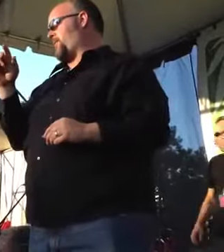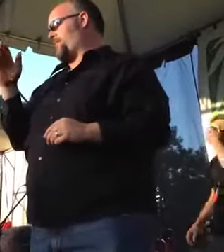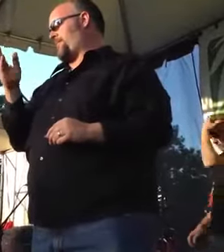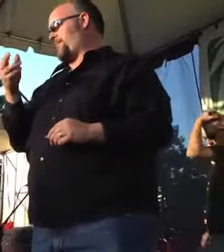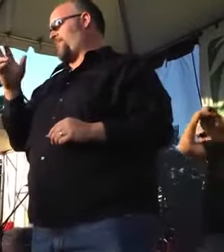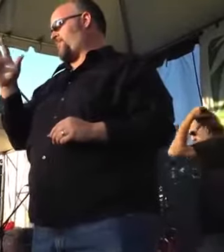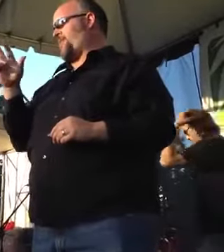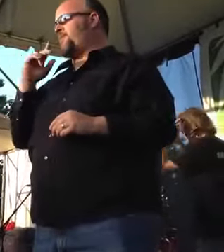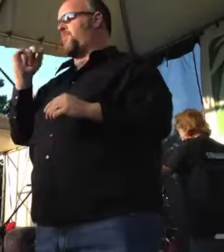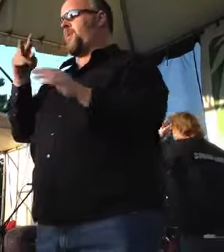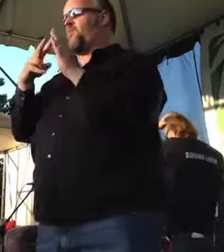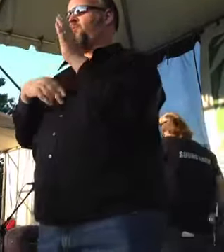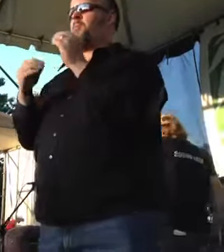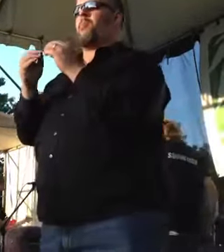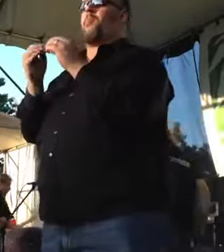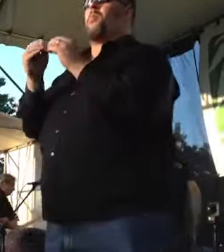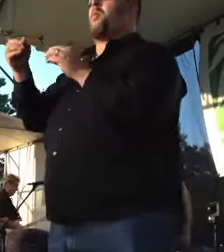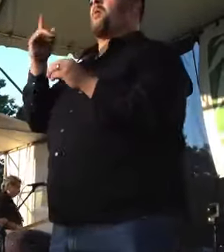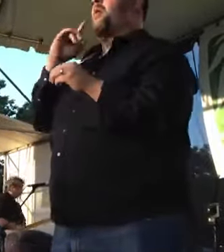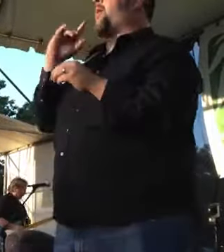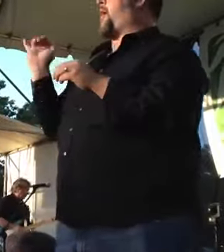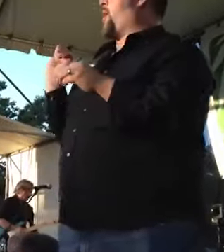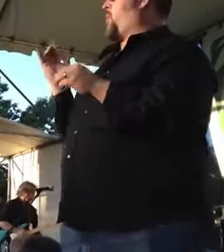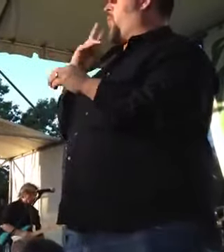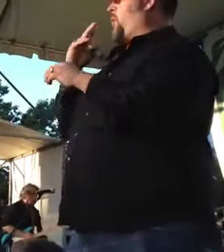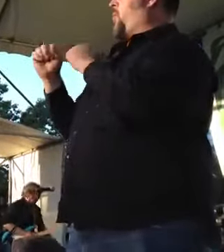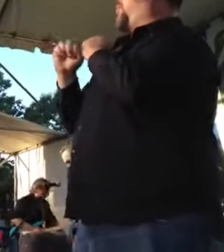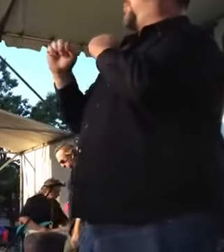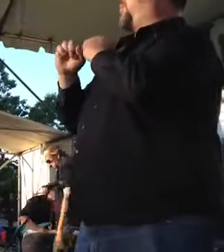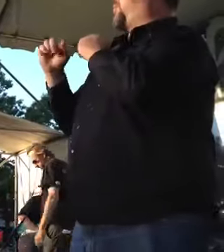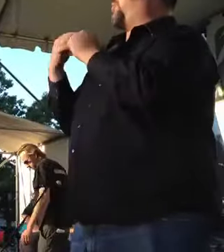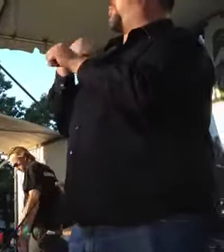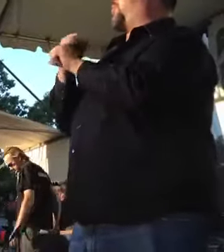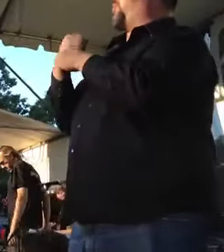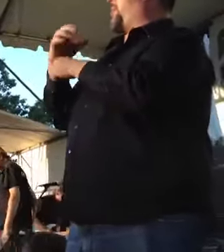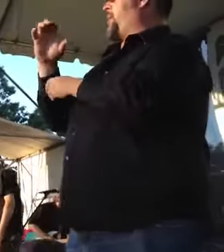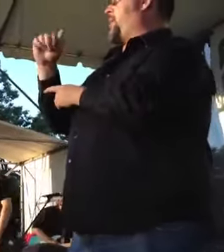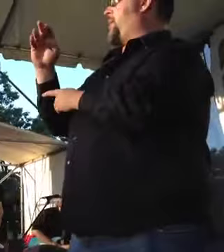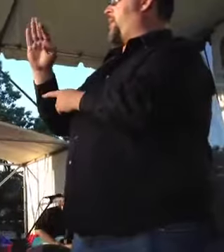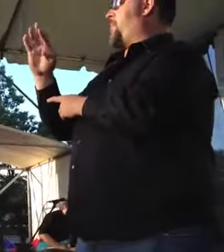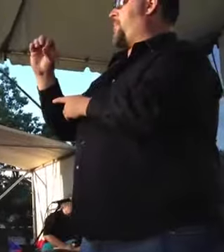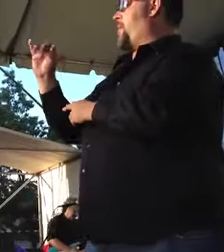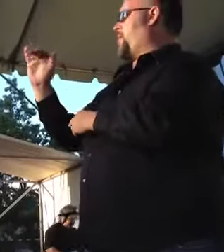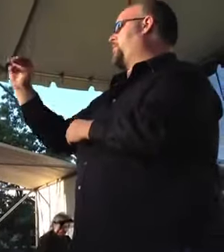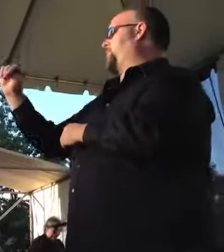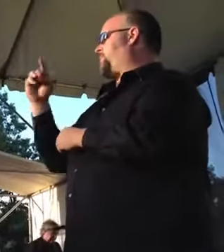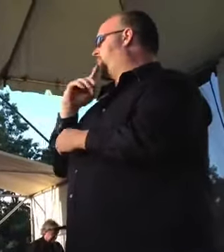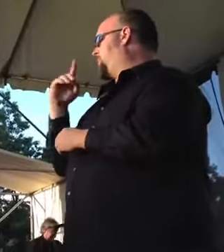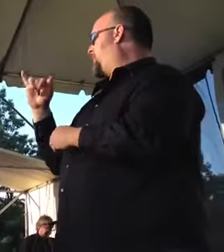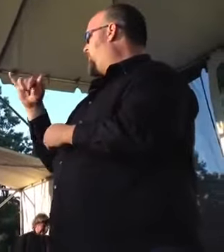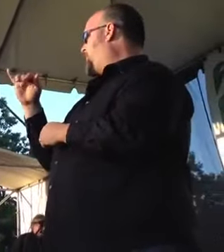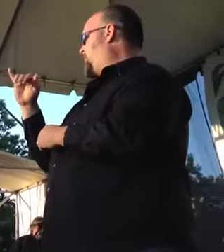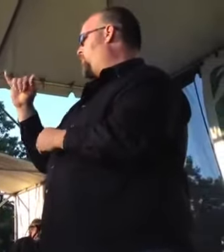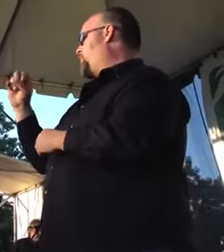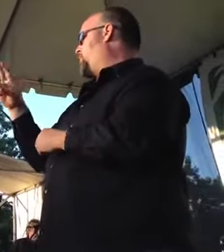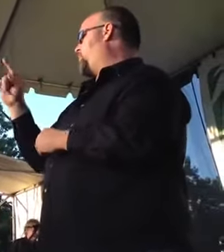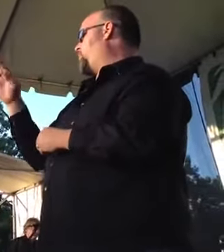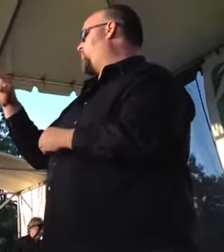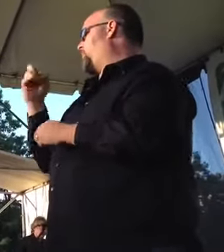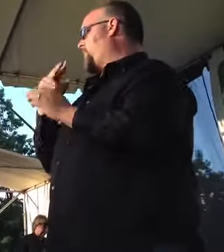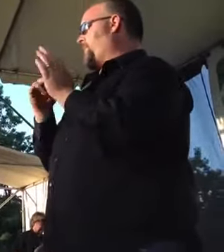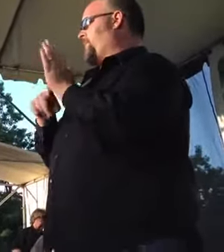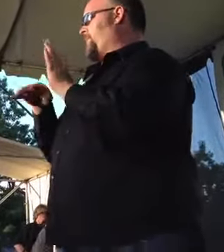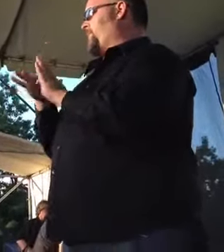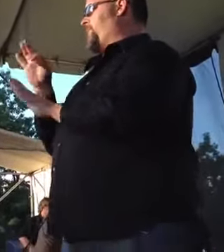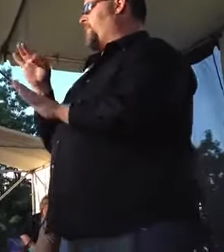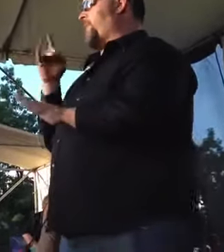to find out more about it, you can watch a documentary I made called Cannabosum, the hidden story of cannabis in the Old Testament, on YouTube. And this